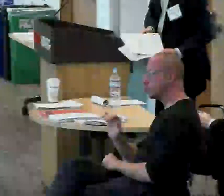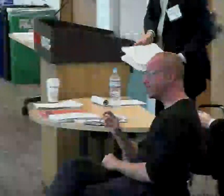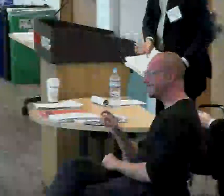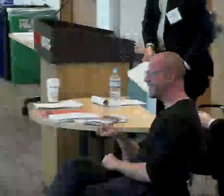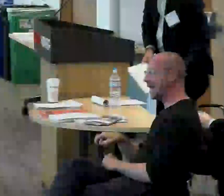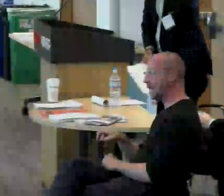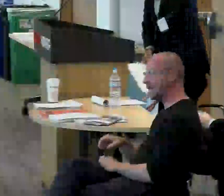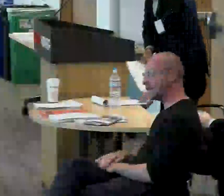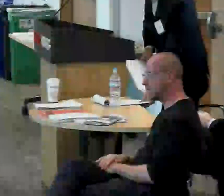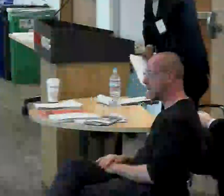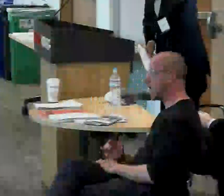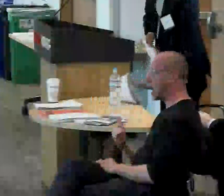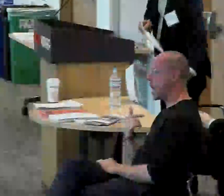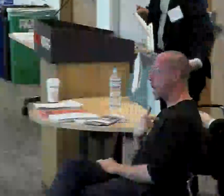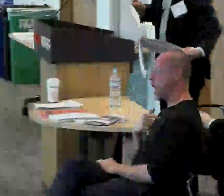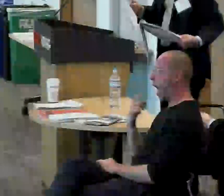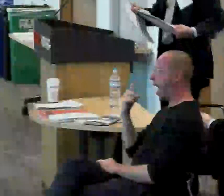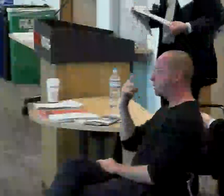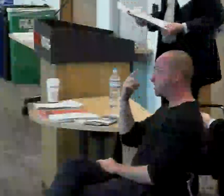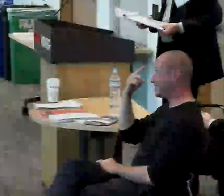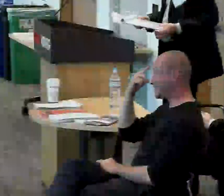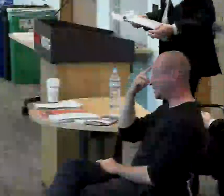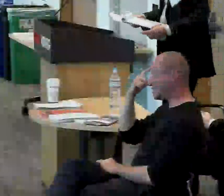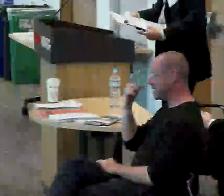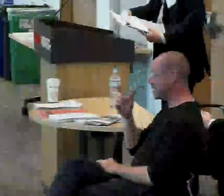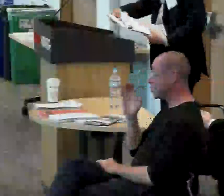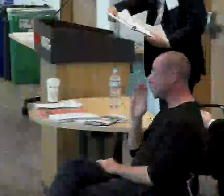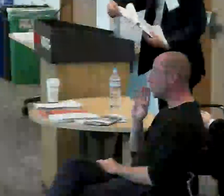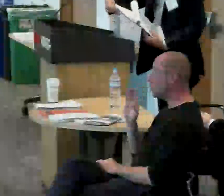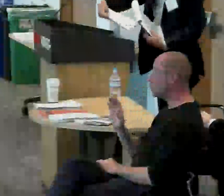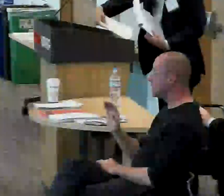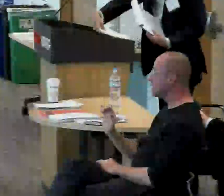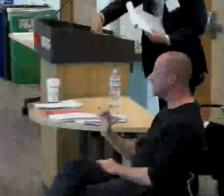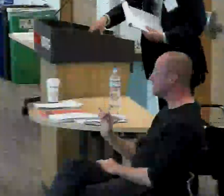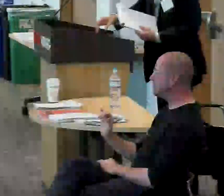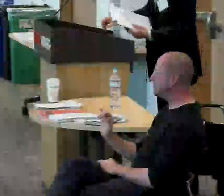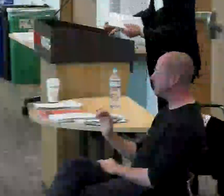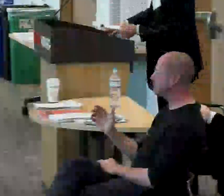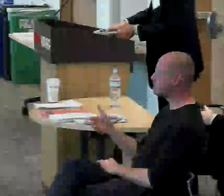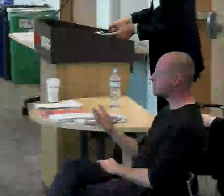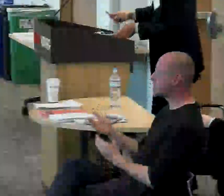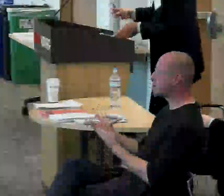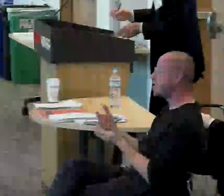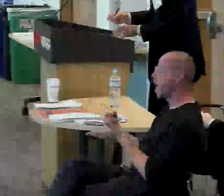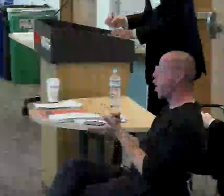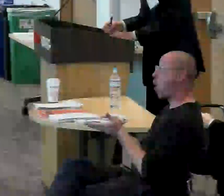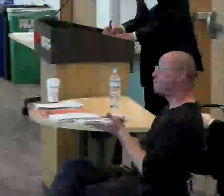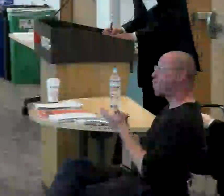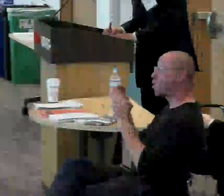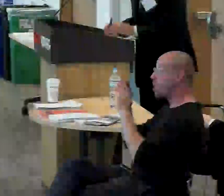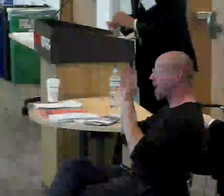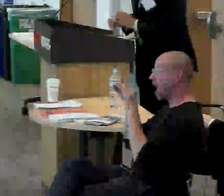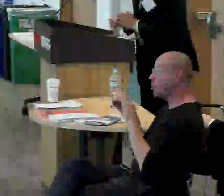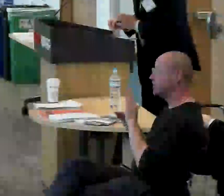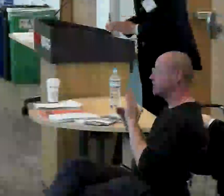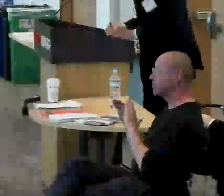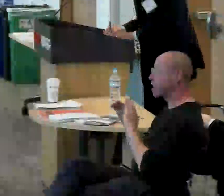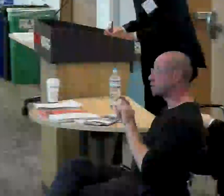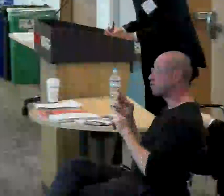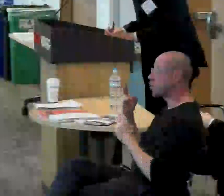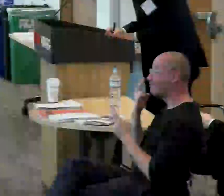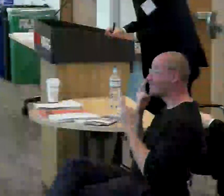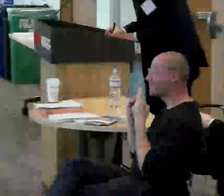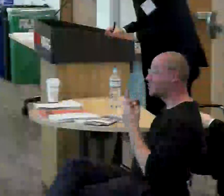needed. And I was thinking more along the lines of maybe affordable housing development for the visually impaired